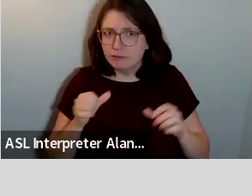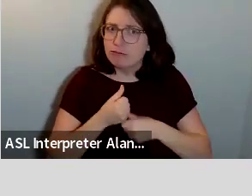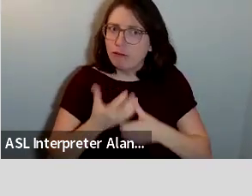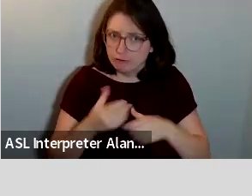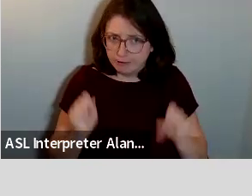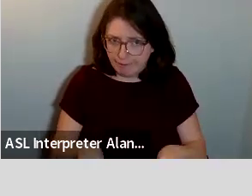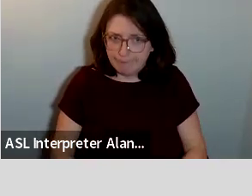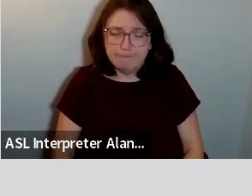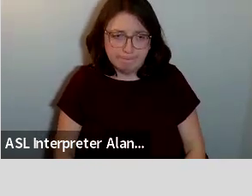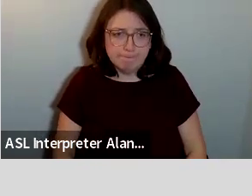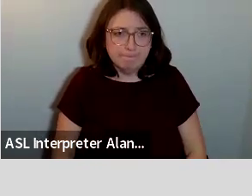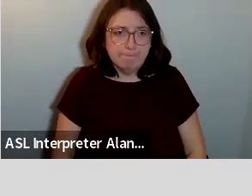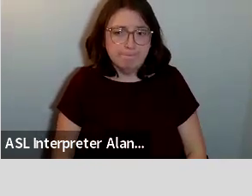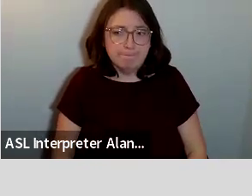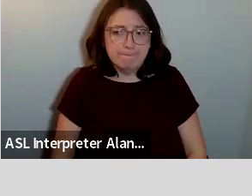So